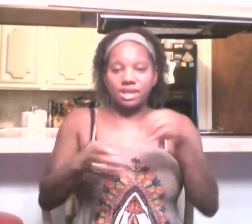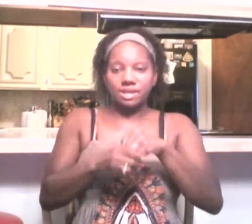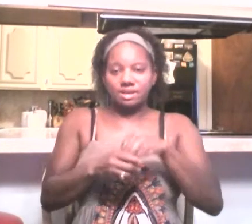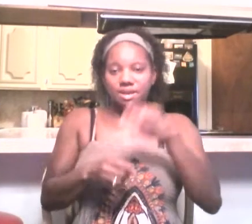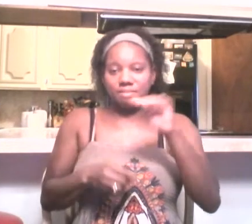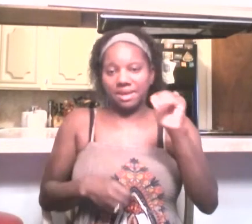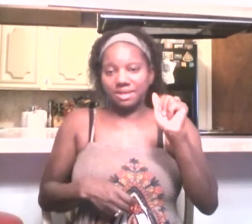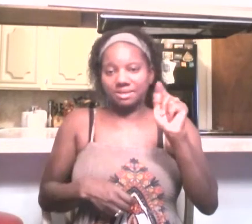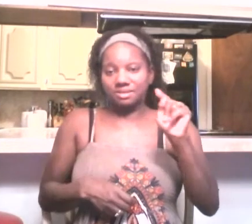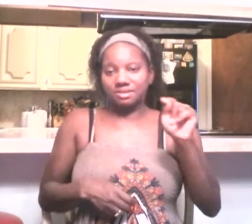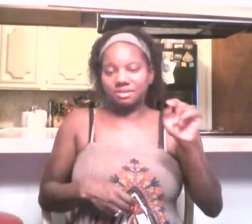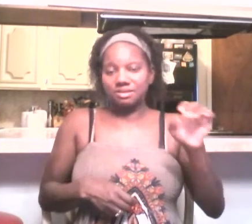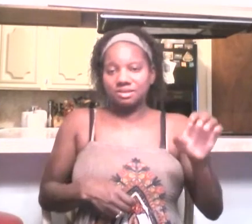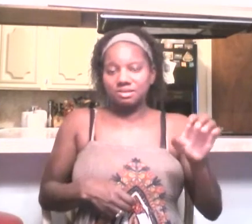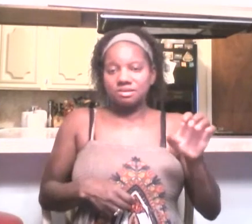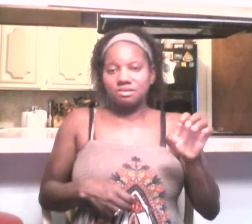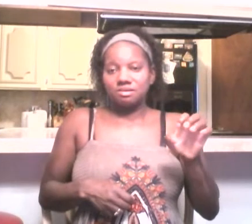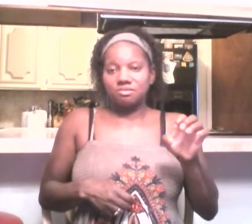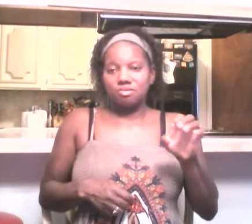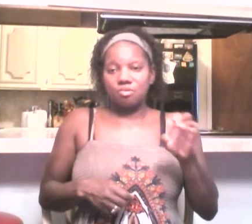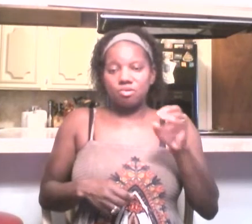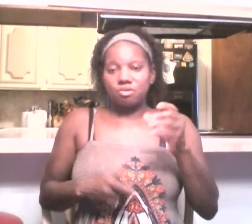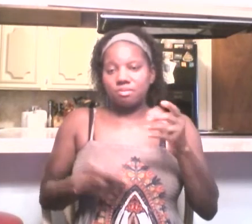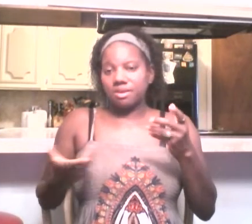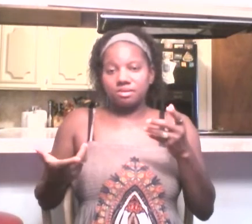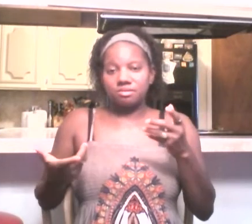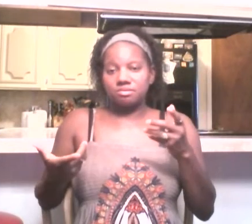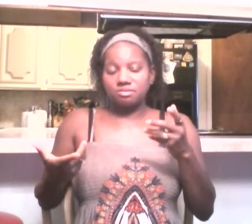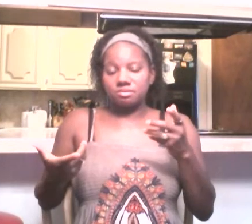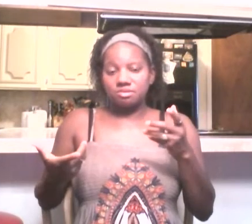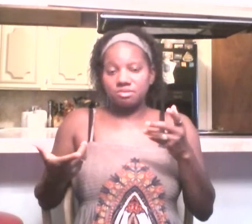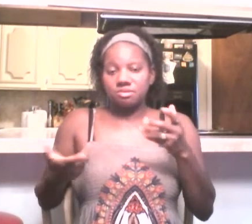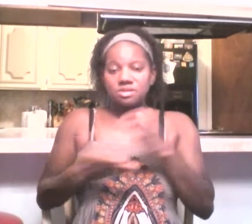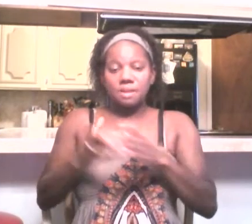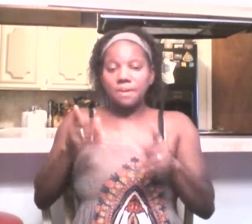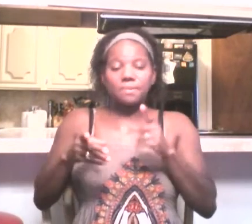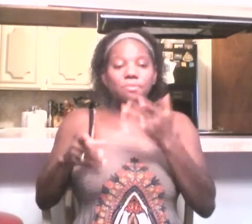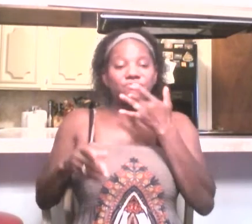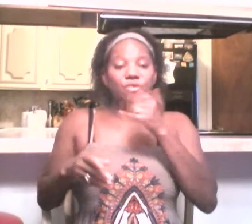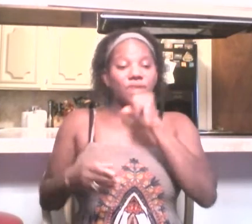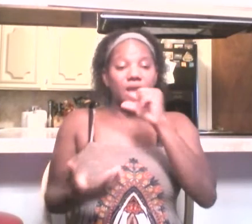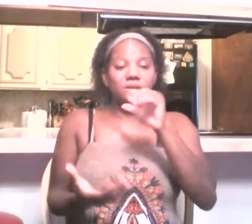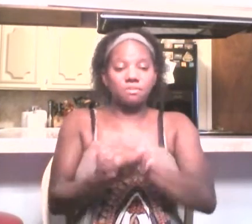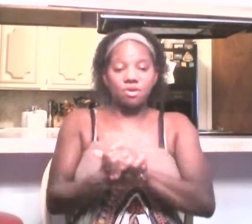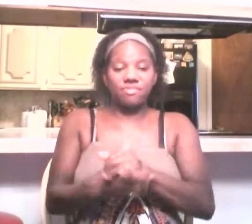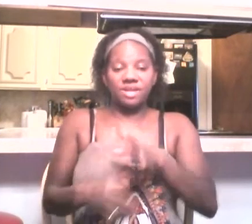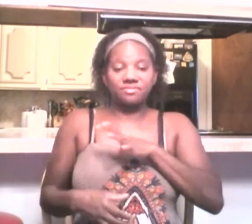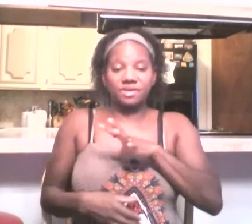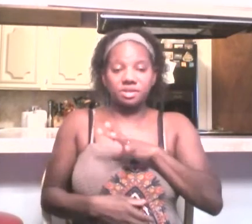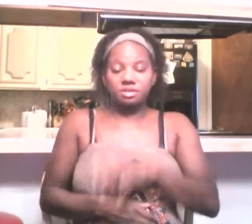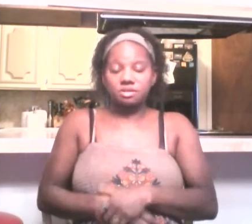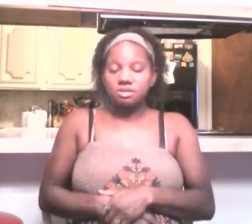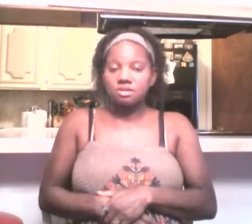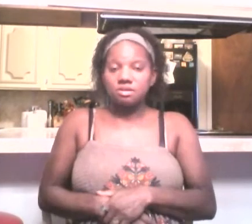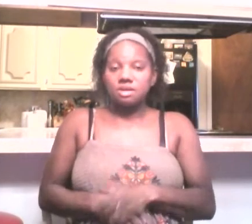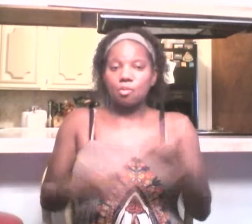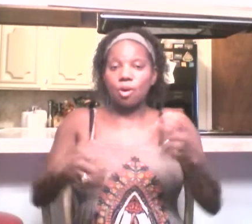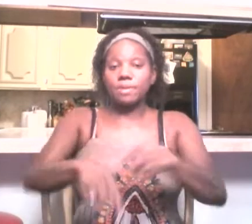in a mate. Some people prefer not to marry, that's fine. they want to be